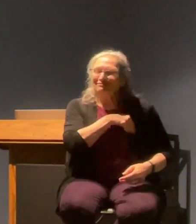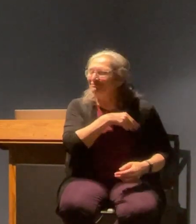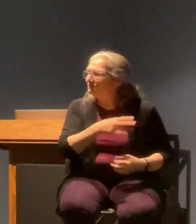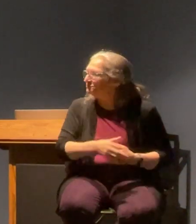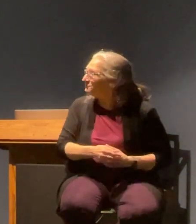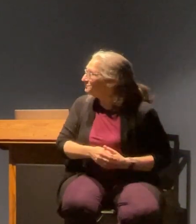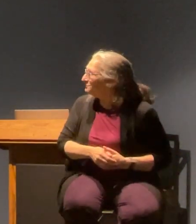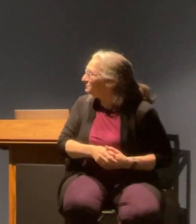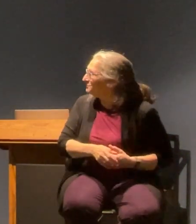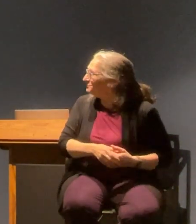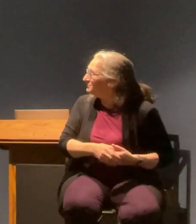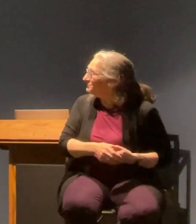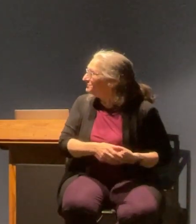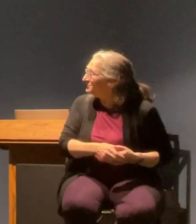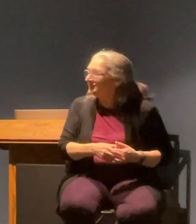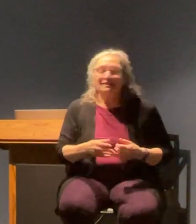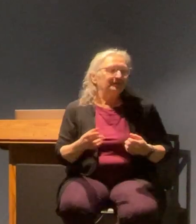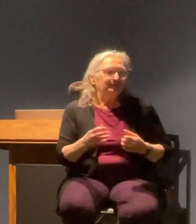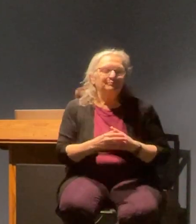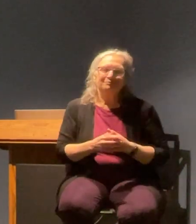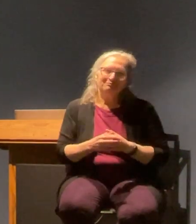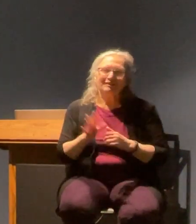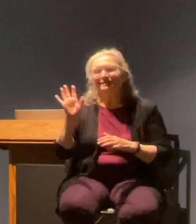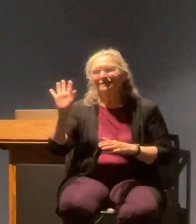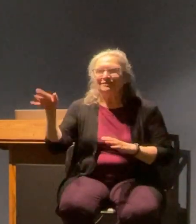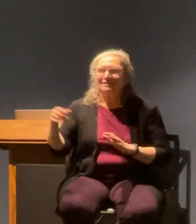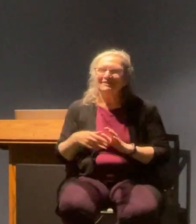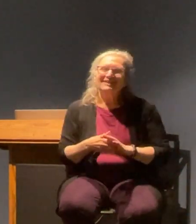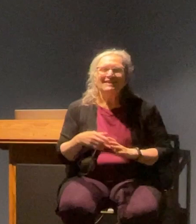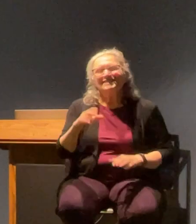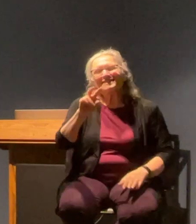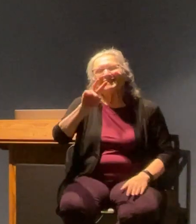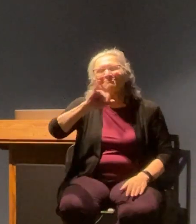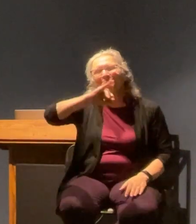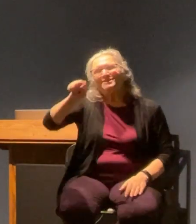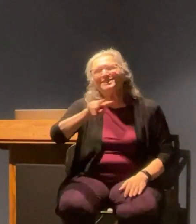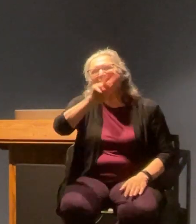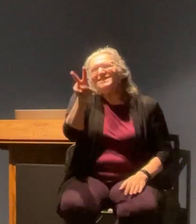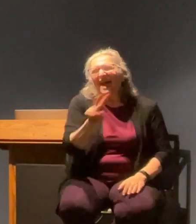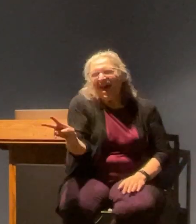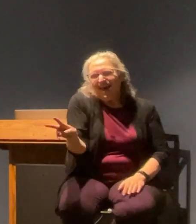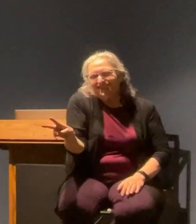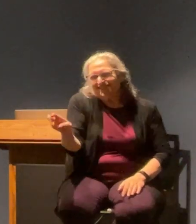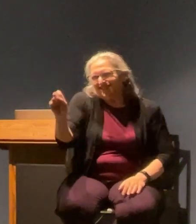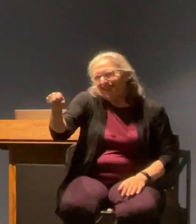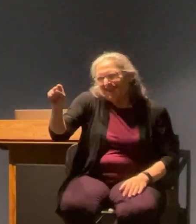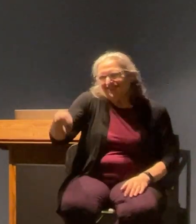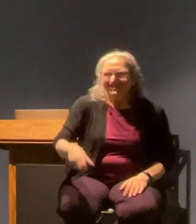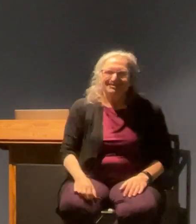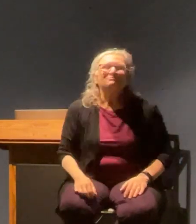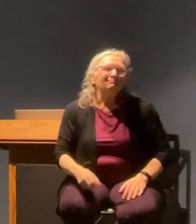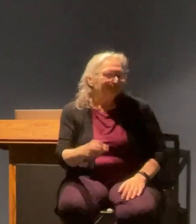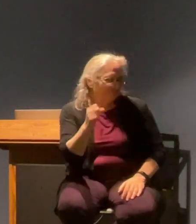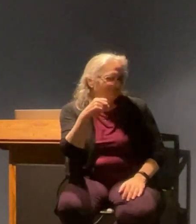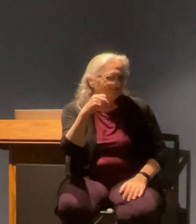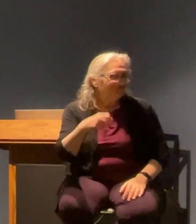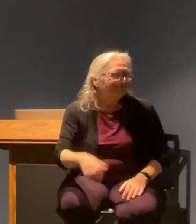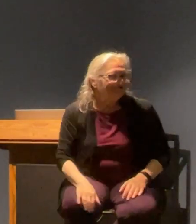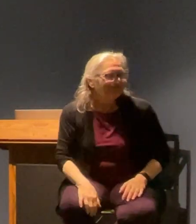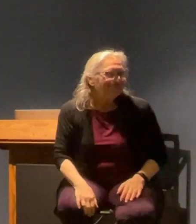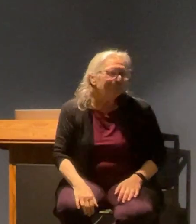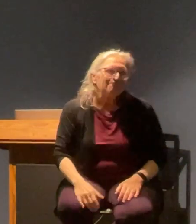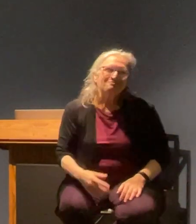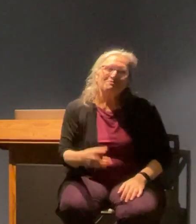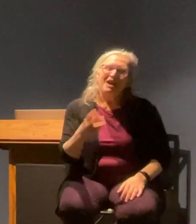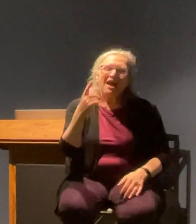a little handkerchief popping out and everything. So a little jazz. A little jazz. But a little jazz. The key thing I think